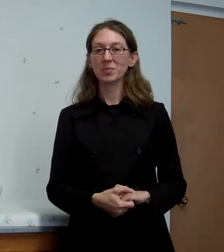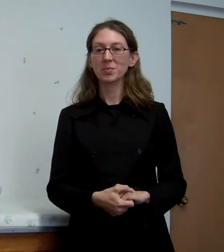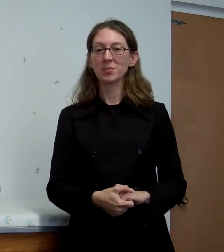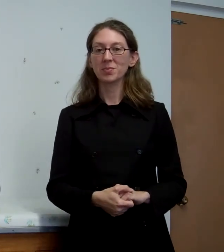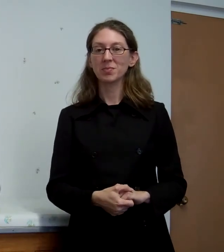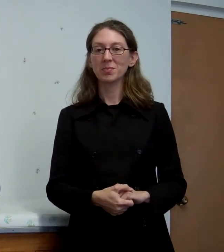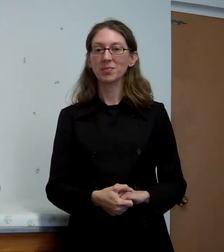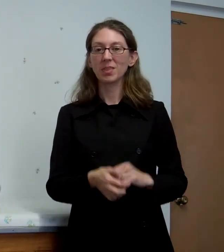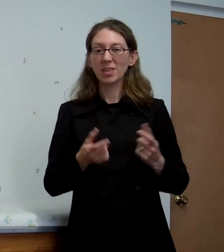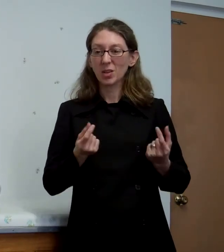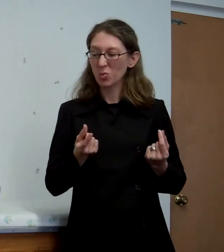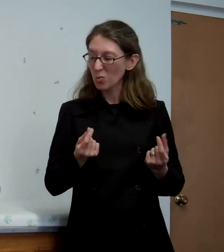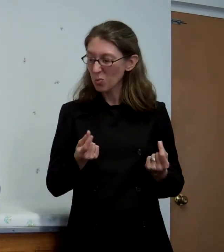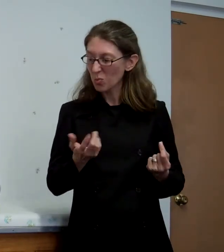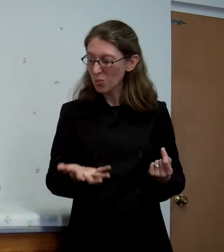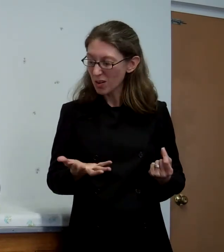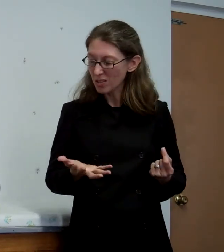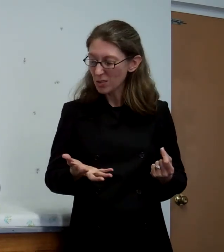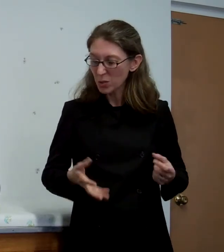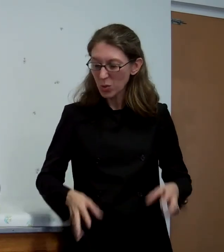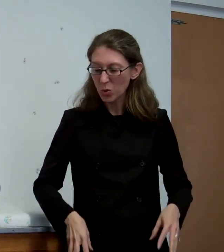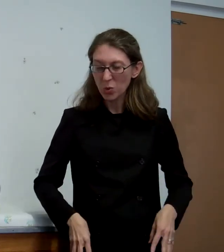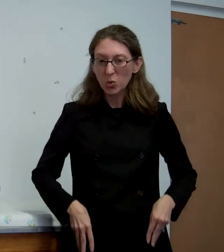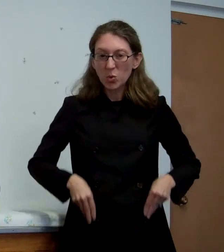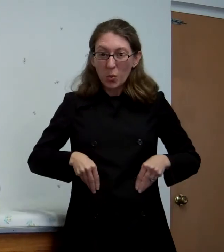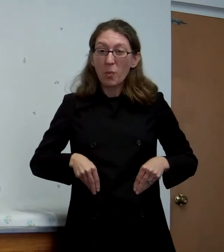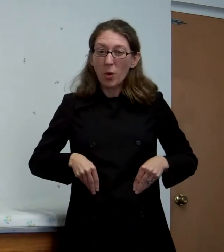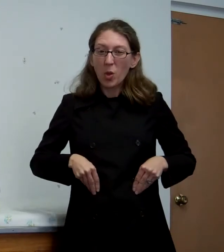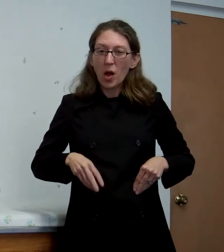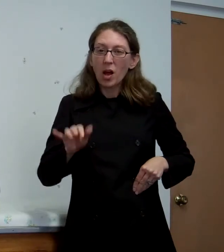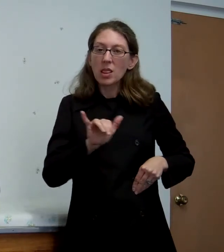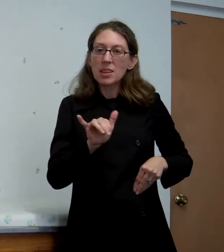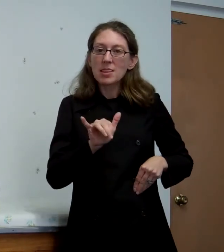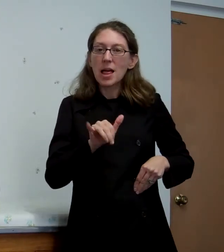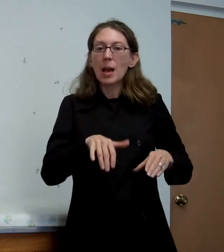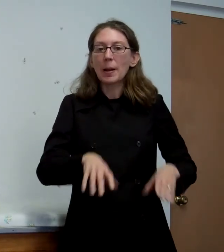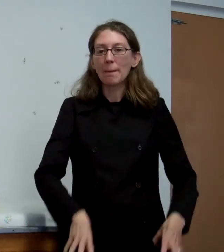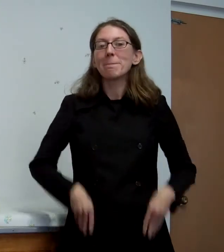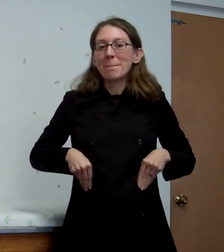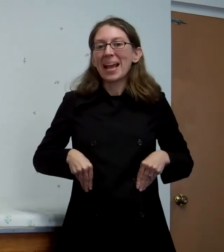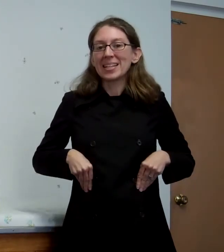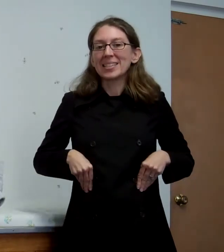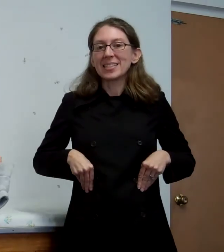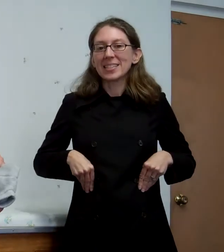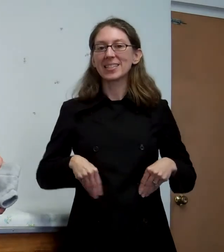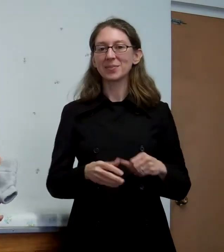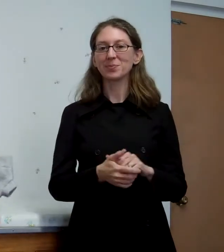These would pull on over the absorbent layers that we discussed earlier.